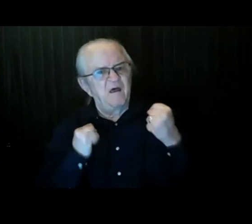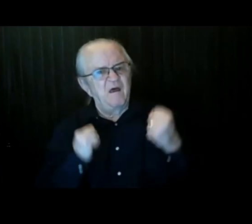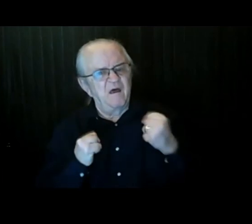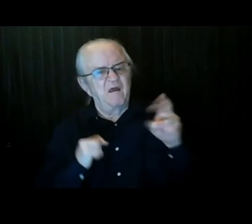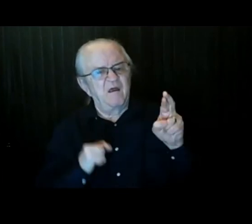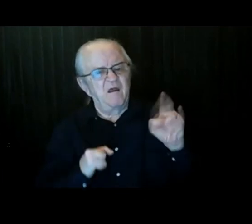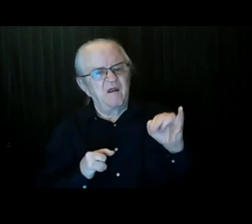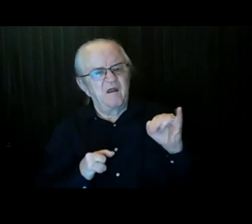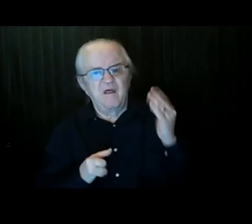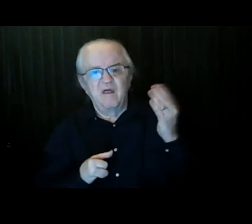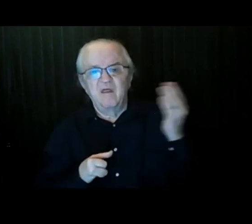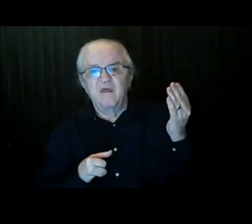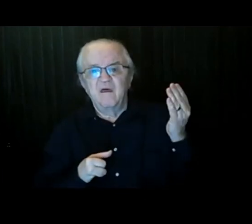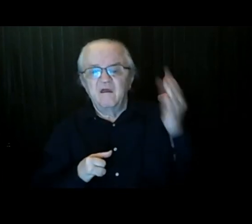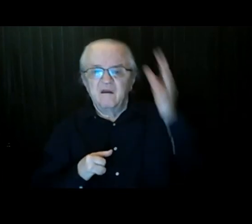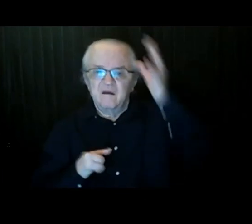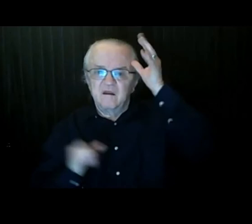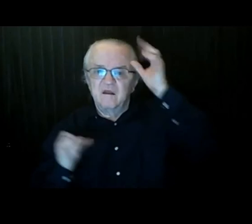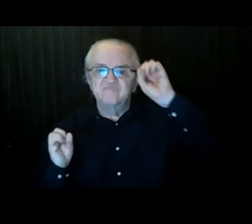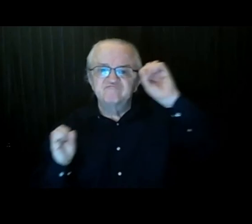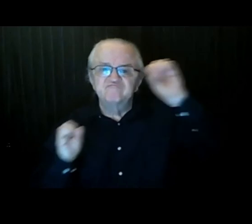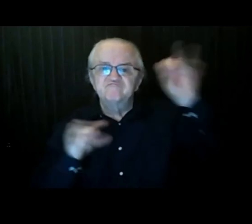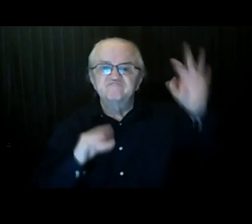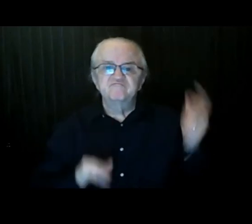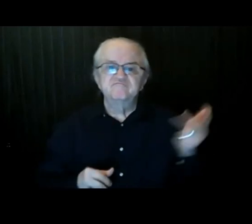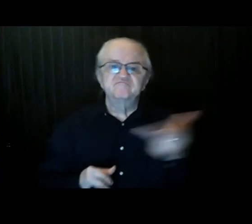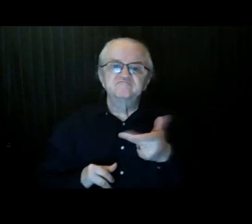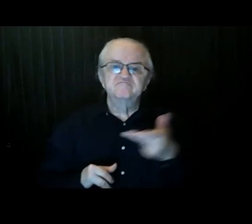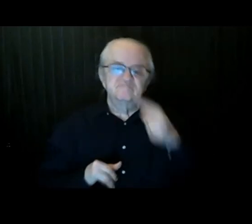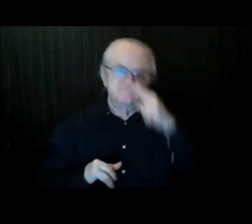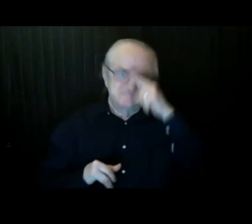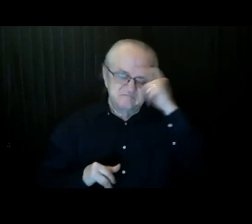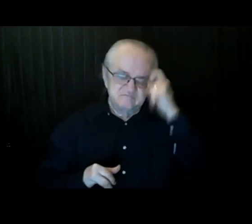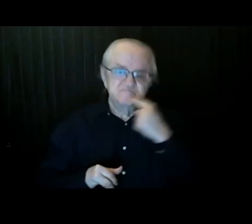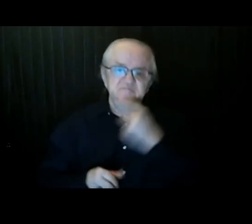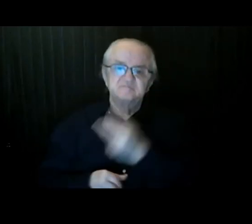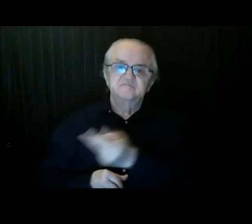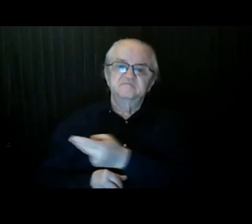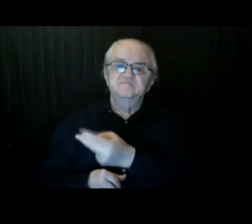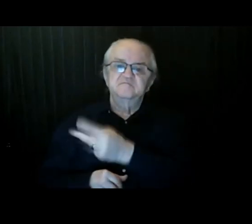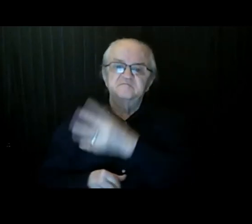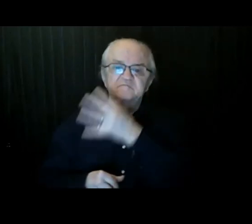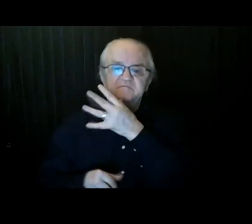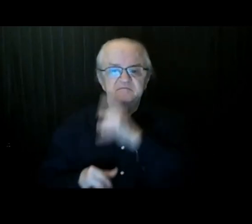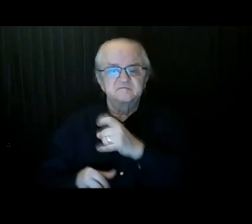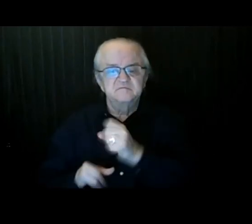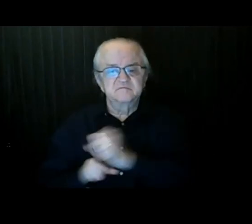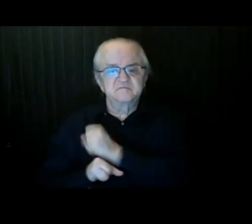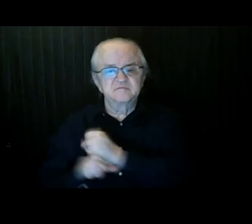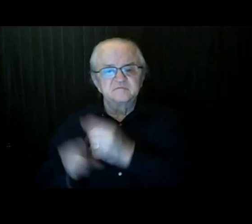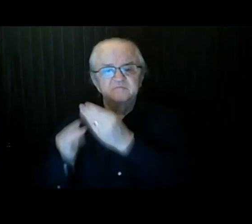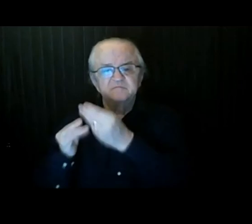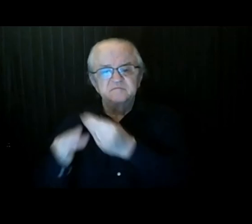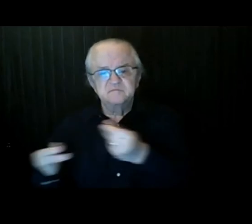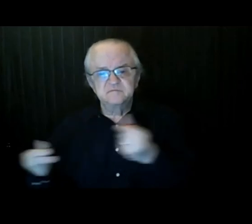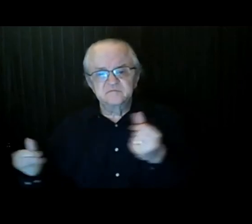there my dad dropped us off for the summer. He explained that he and Mom need to work some things out and it was going to be rough, but he wanted